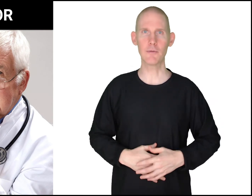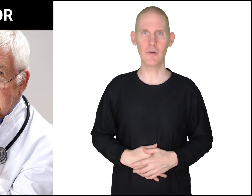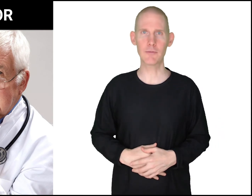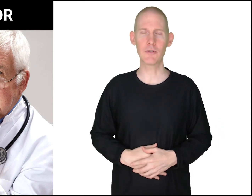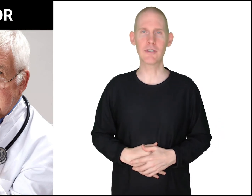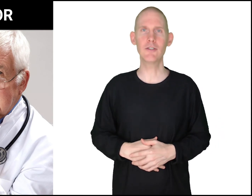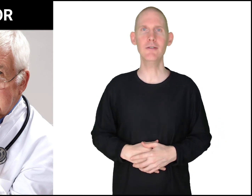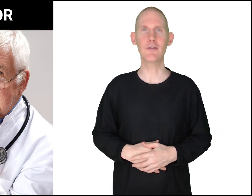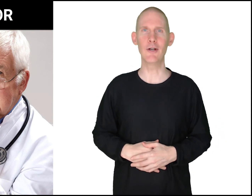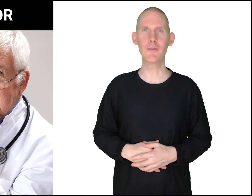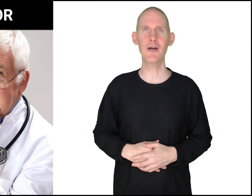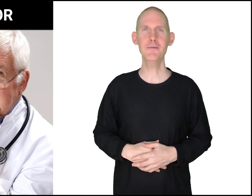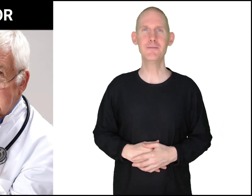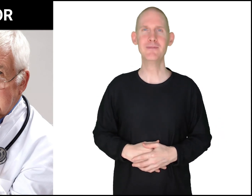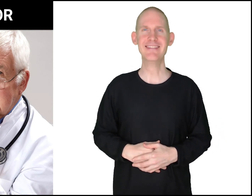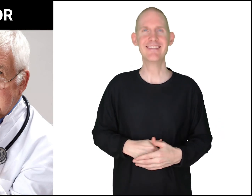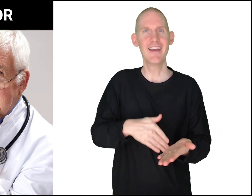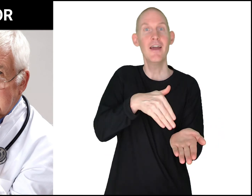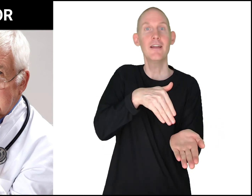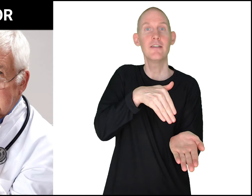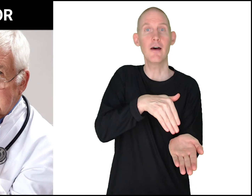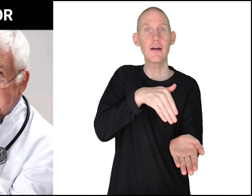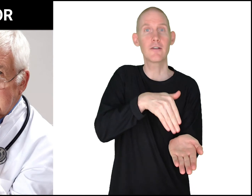rest position. Here we go. Doctor.